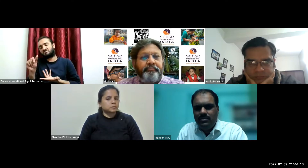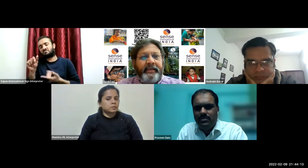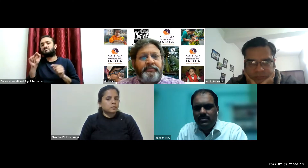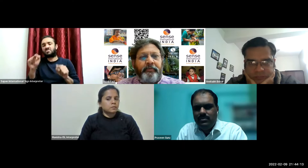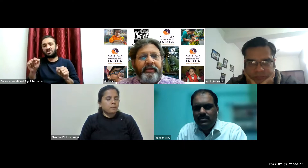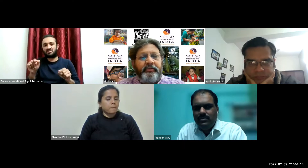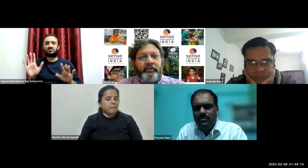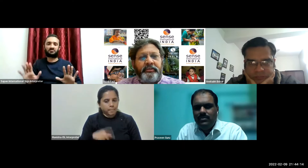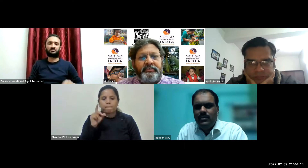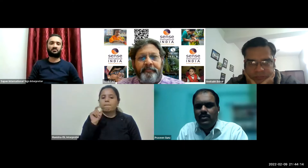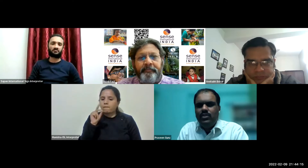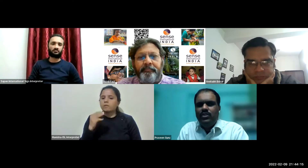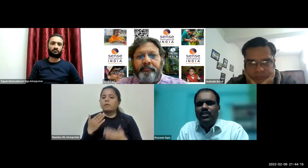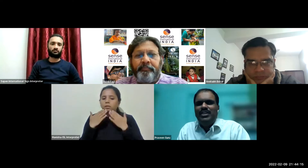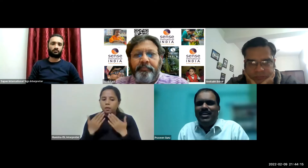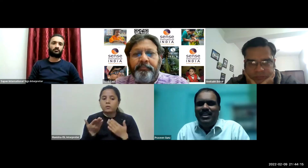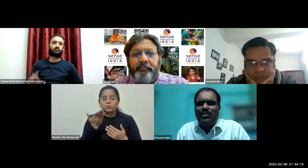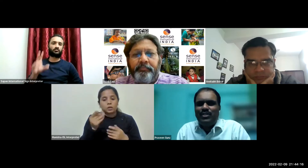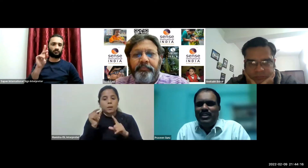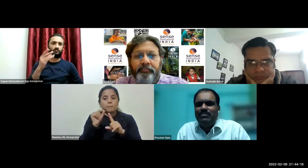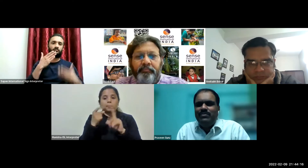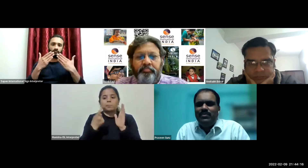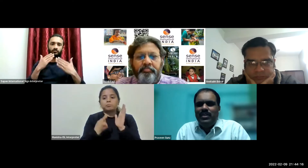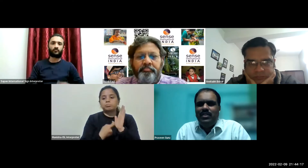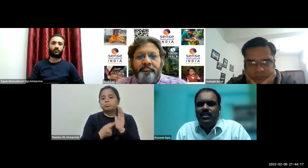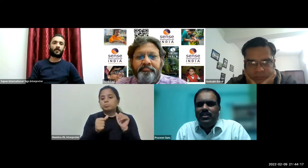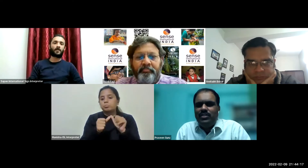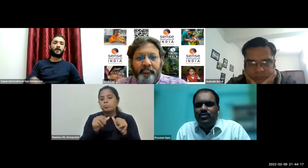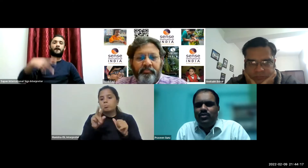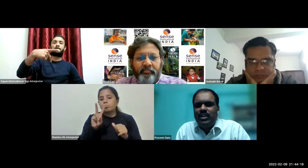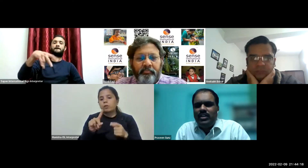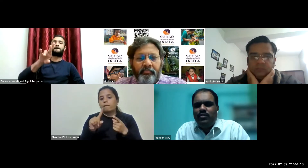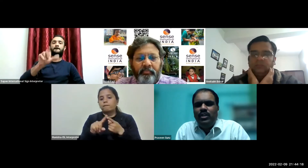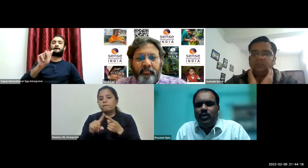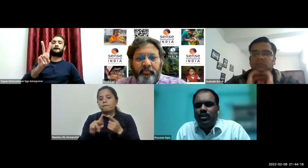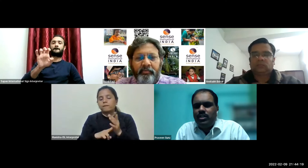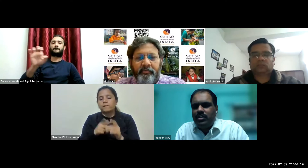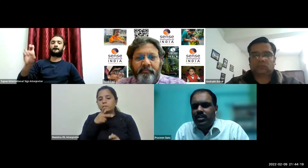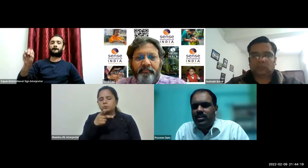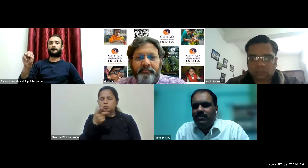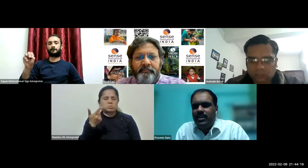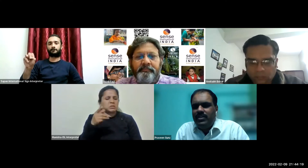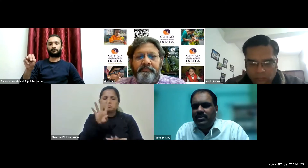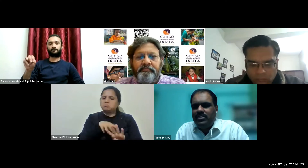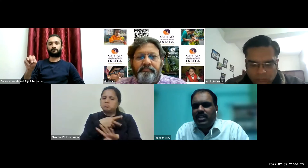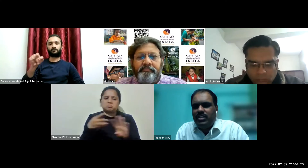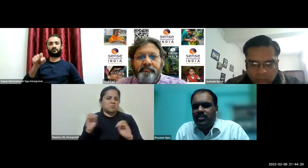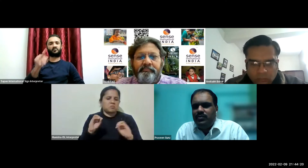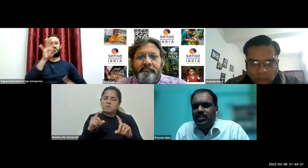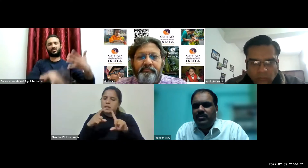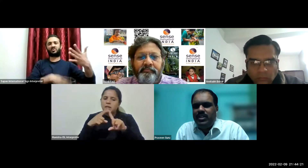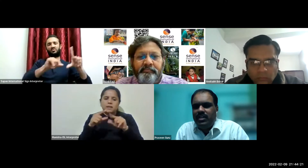All right. Thanks. Praveen, your thoughts? Yeah, echo the same. There's no data, only pocket